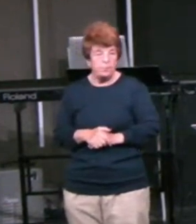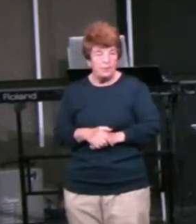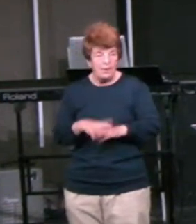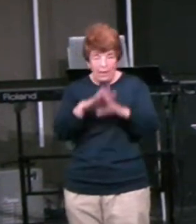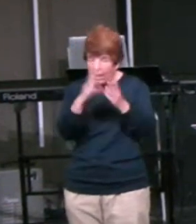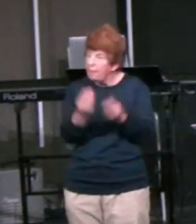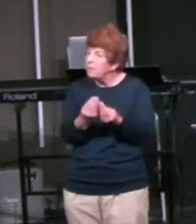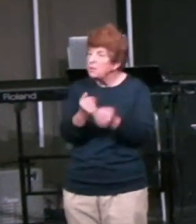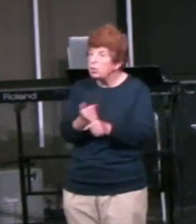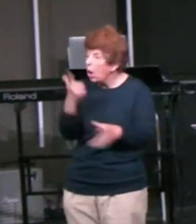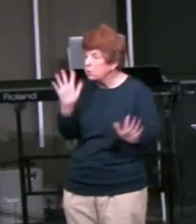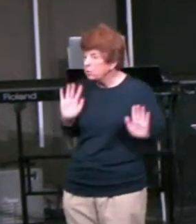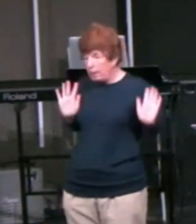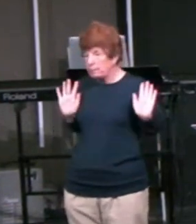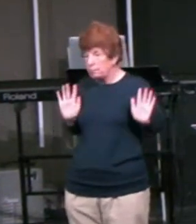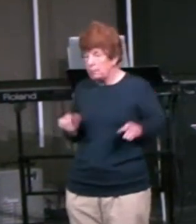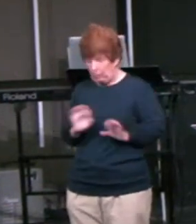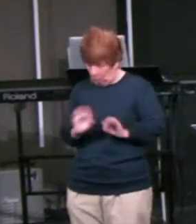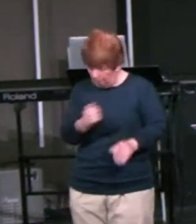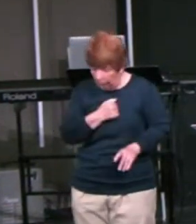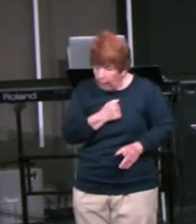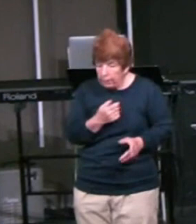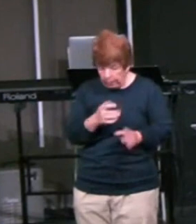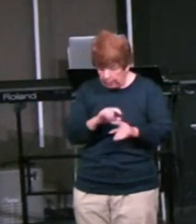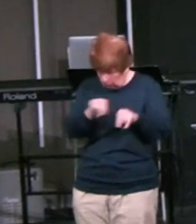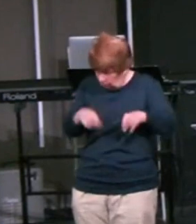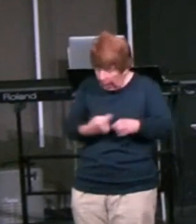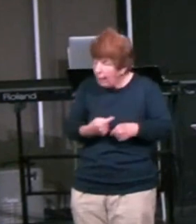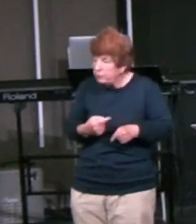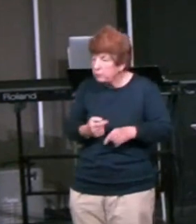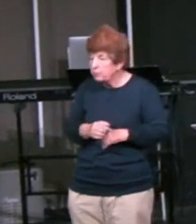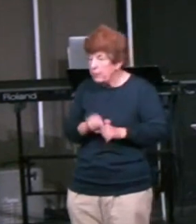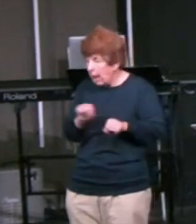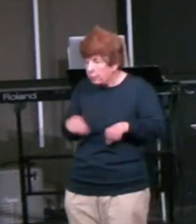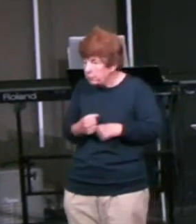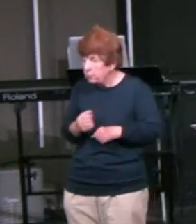Everything is God's, not ours.